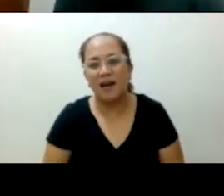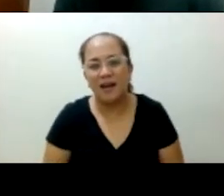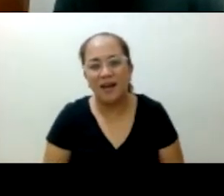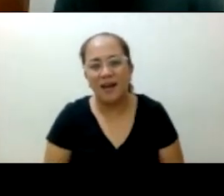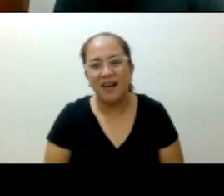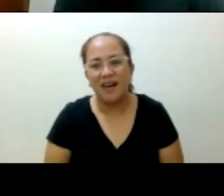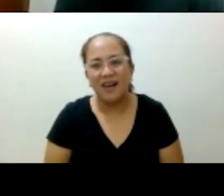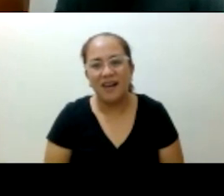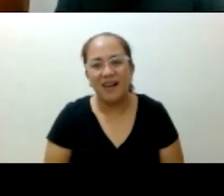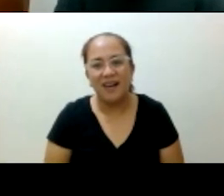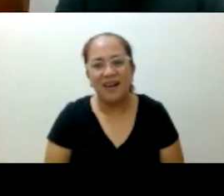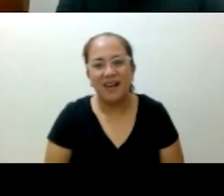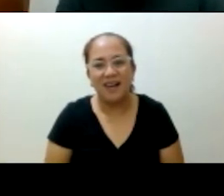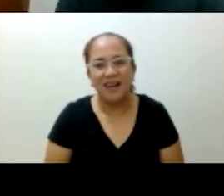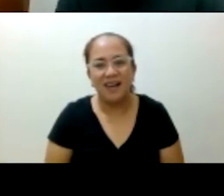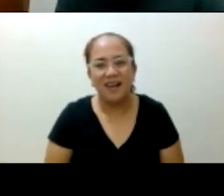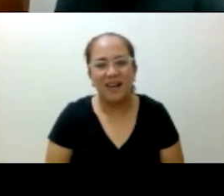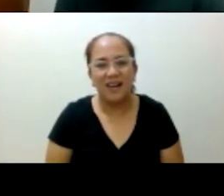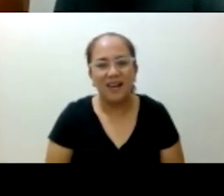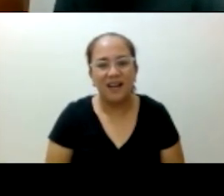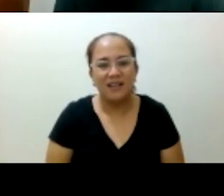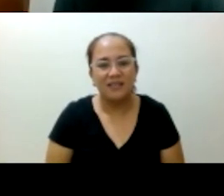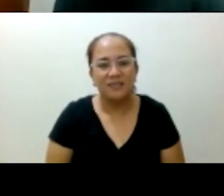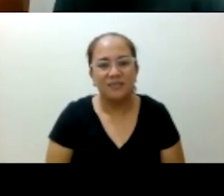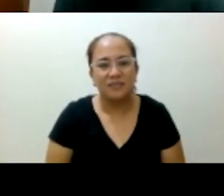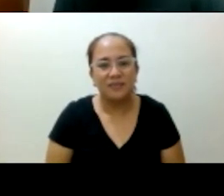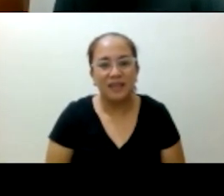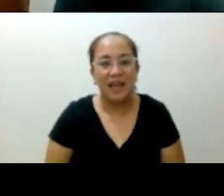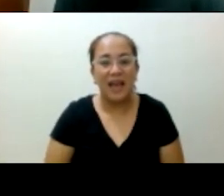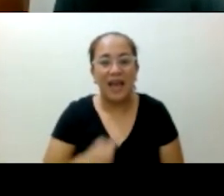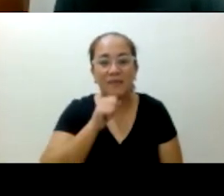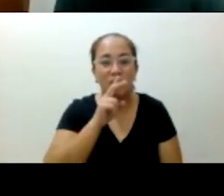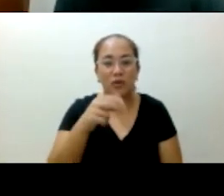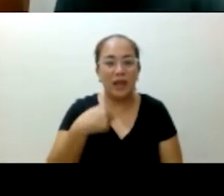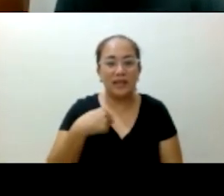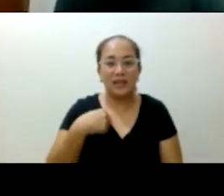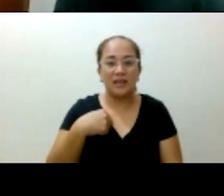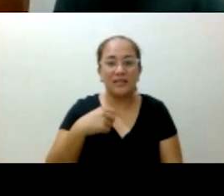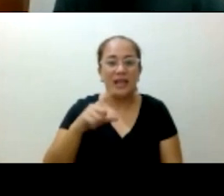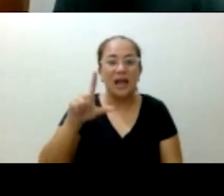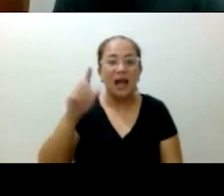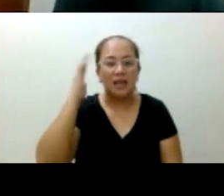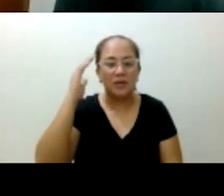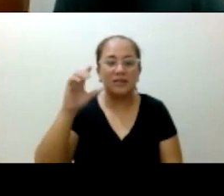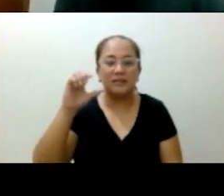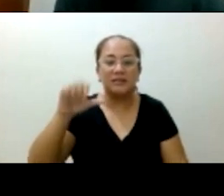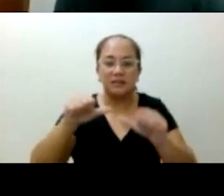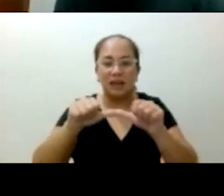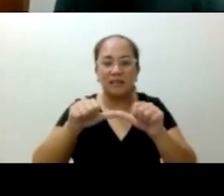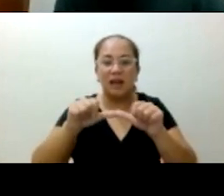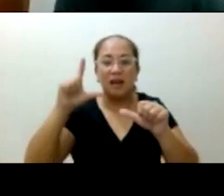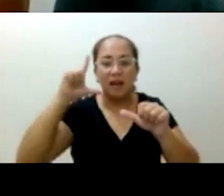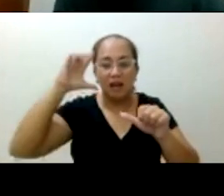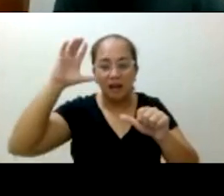Yeah. You know, it doesn't, yeah, okay. I'm not sure. I think Da Nang should be later, but backpack and Da Nang is